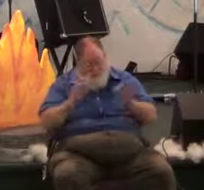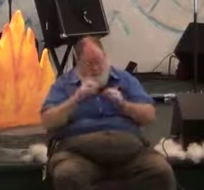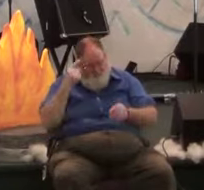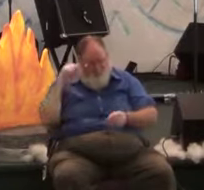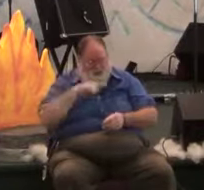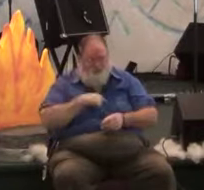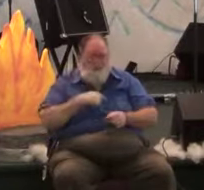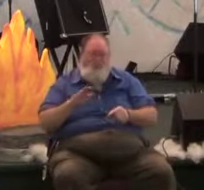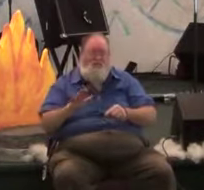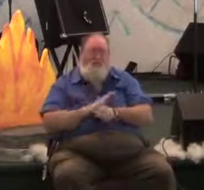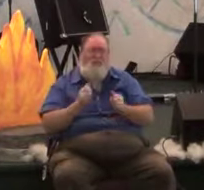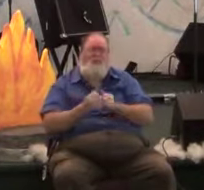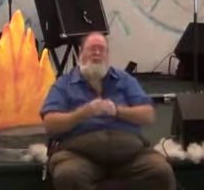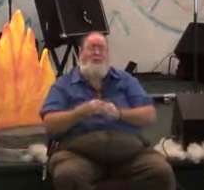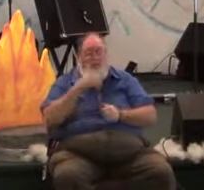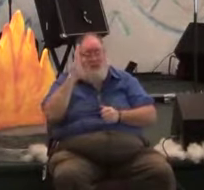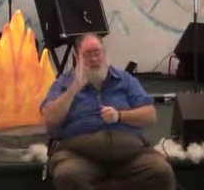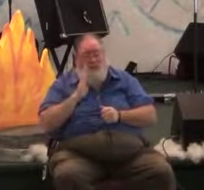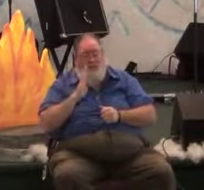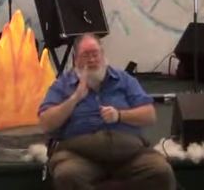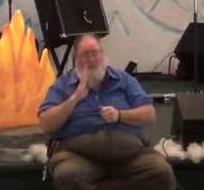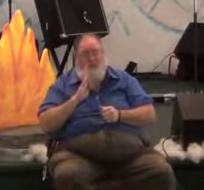Jesus, because that's what will come out of us.